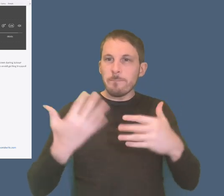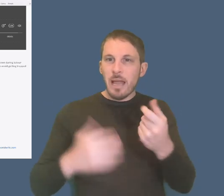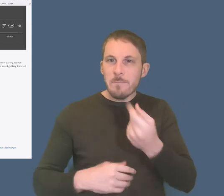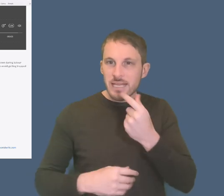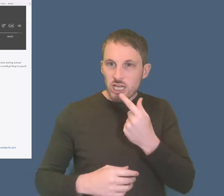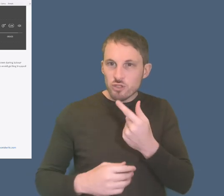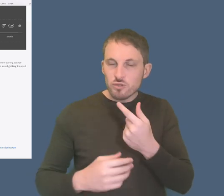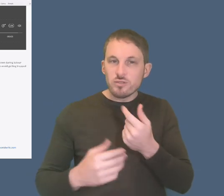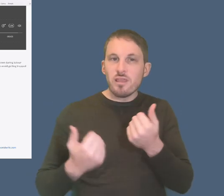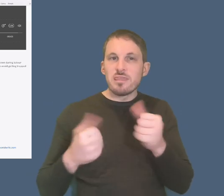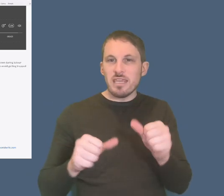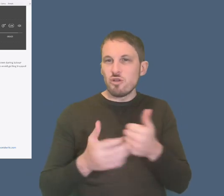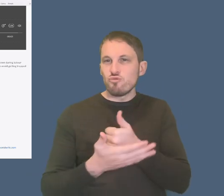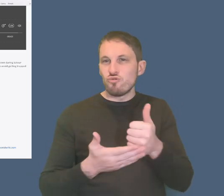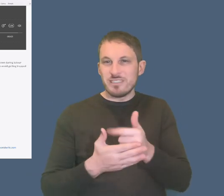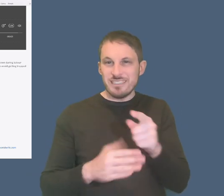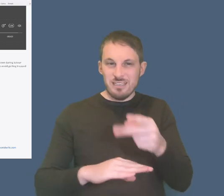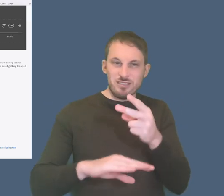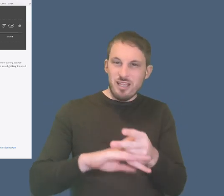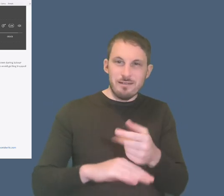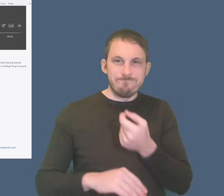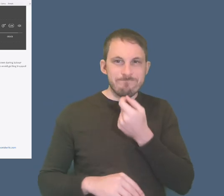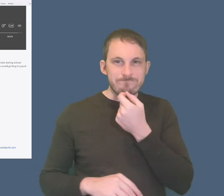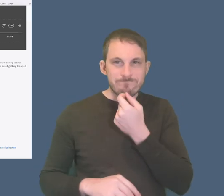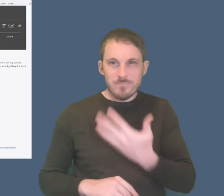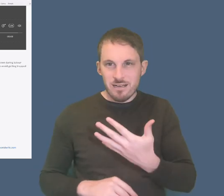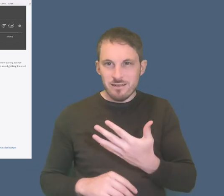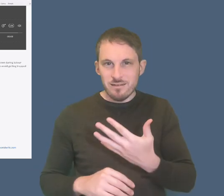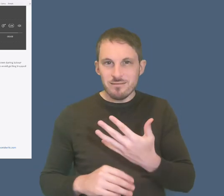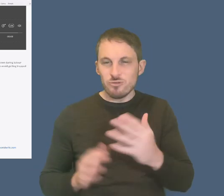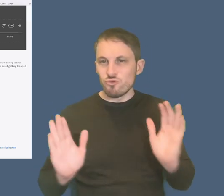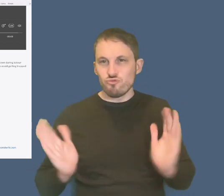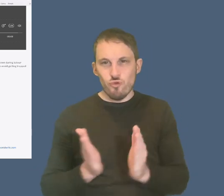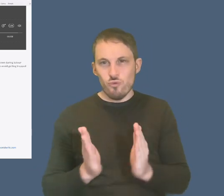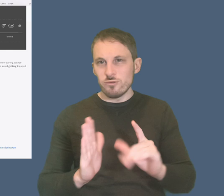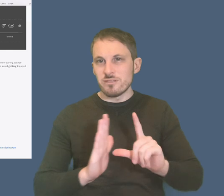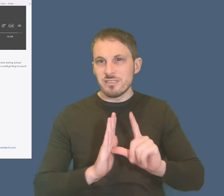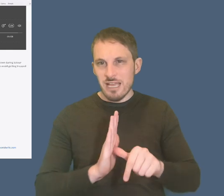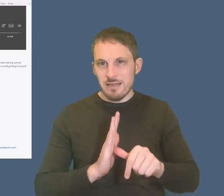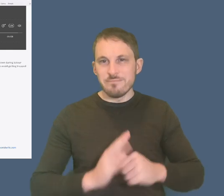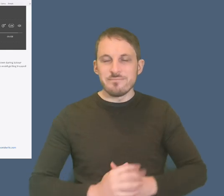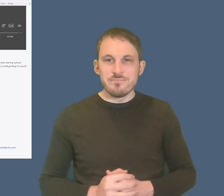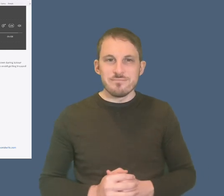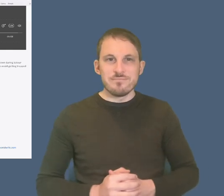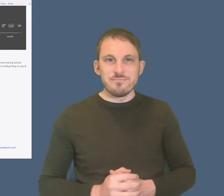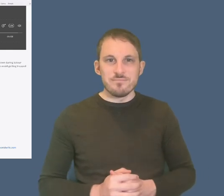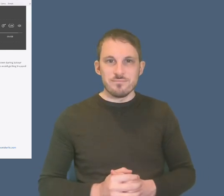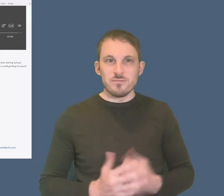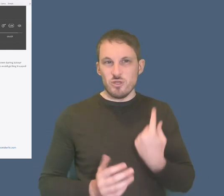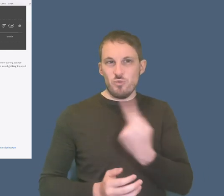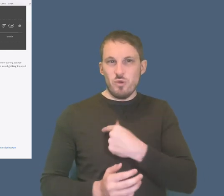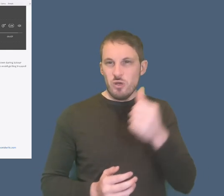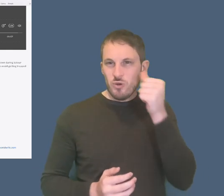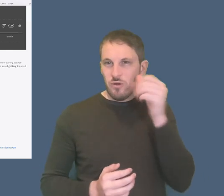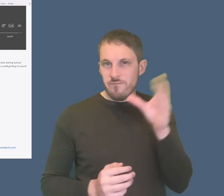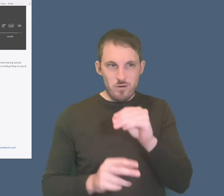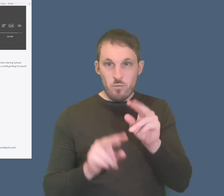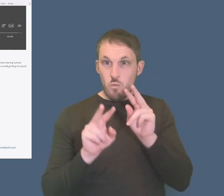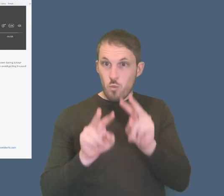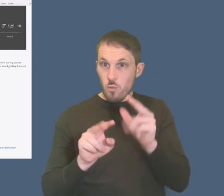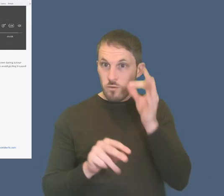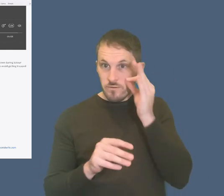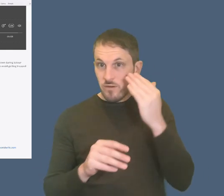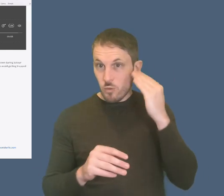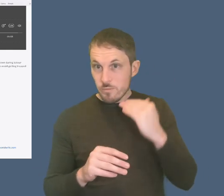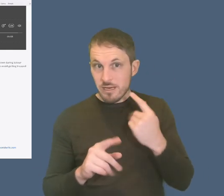medication, then it's usually not for a long period of time. It's usually for a short period of time. And we know this from watching women, but we also know